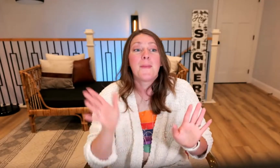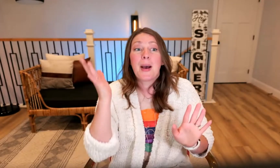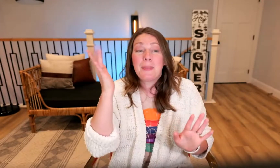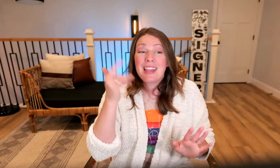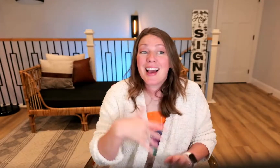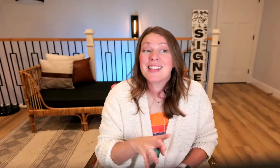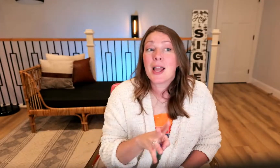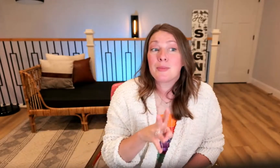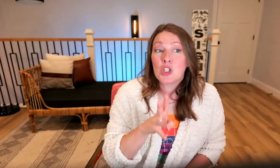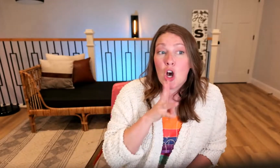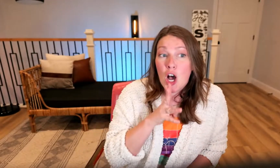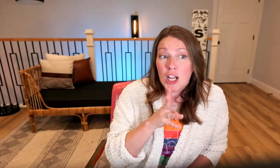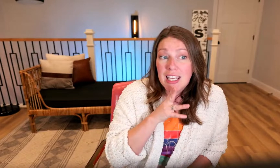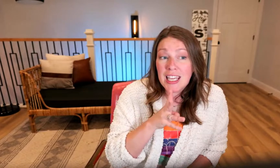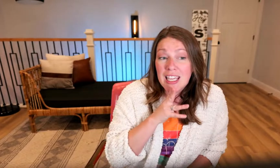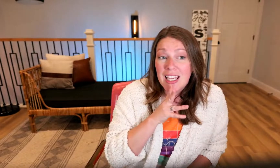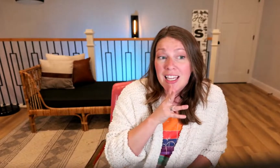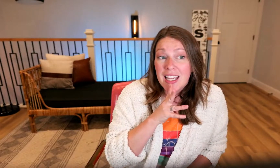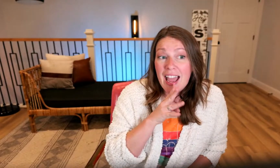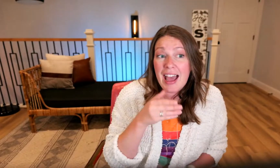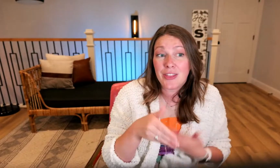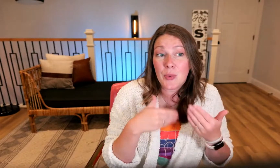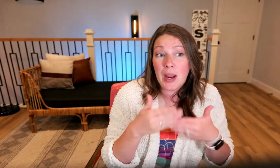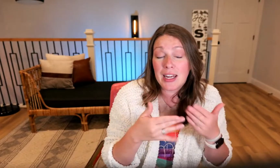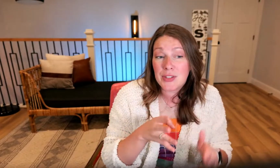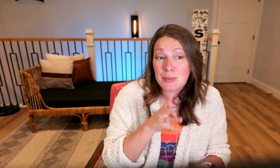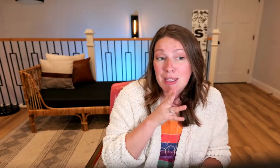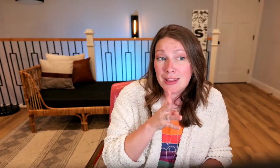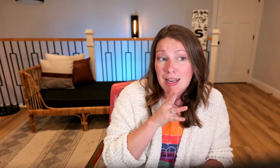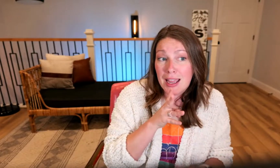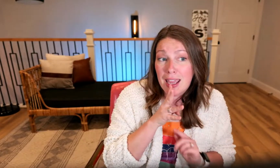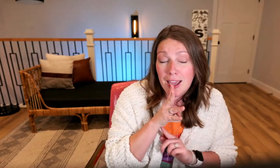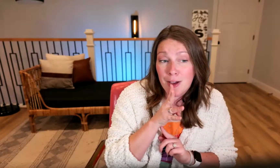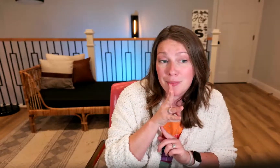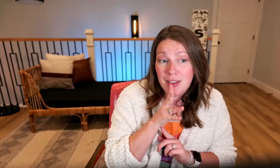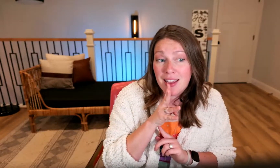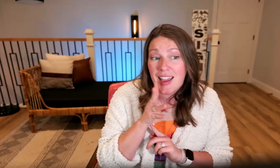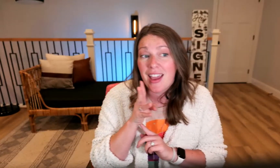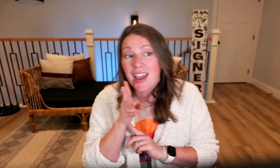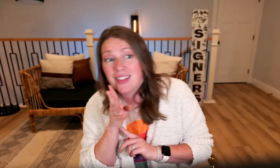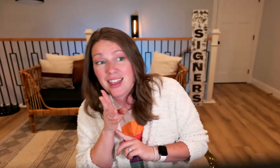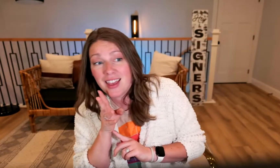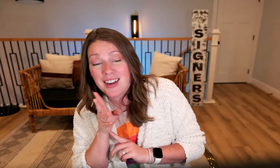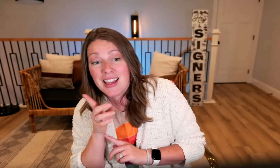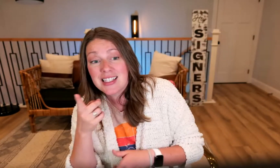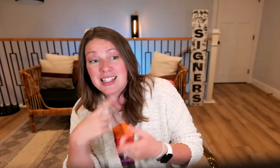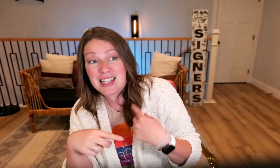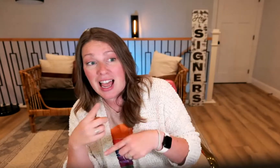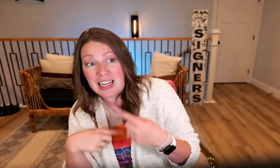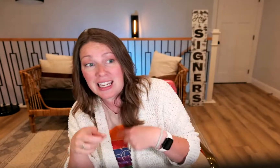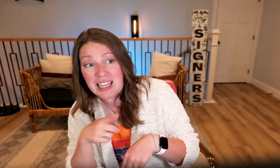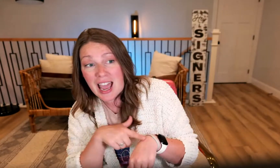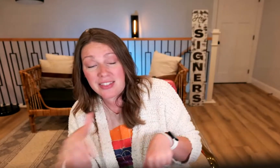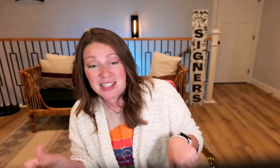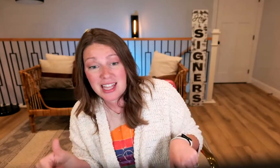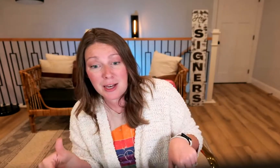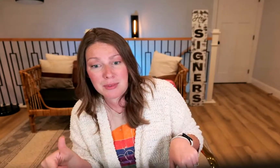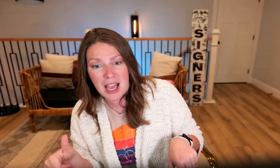but because I'm talking at the rate of speed that I am, and then signing at the same